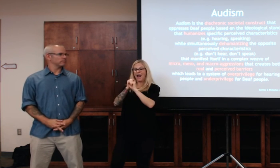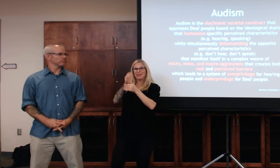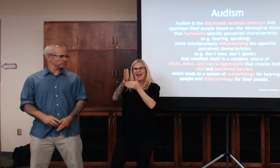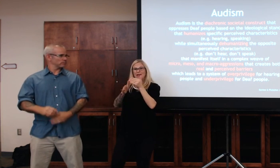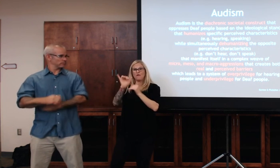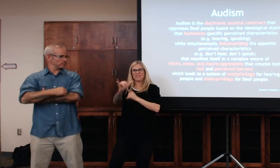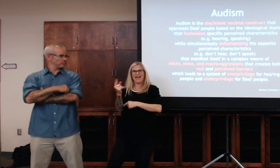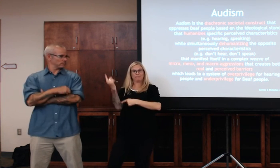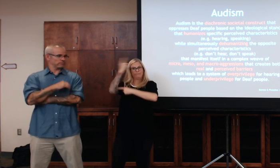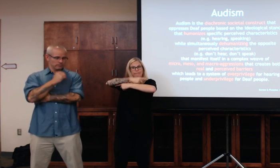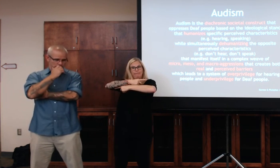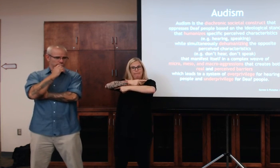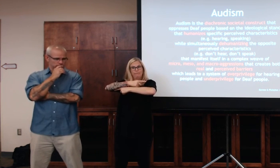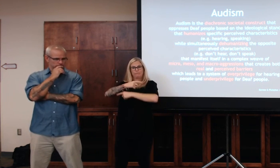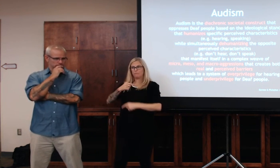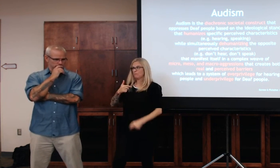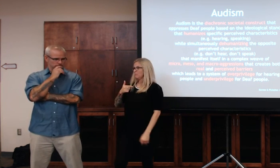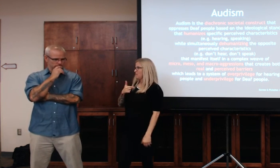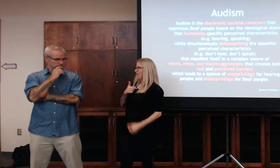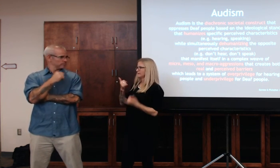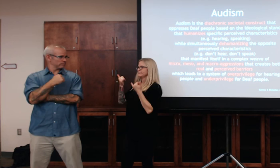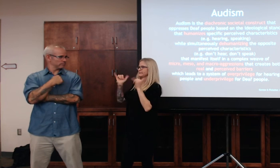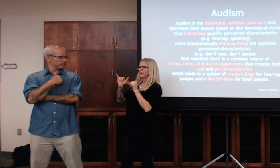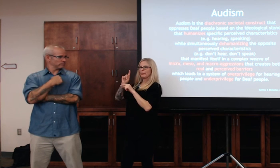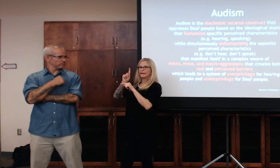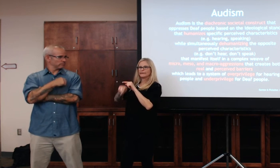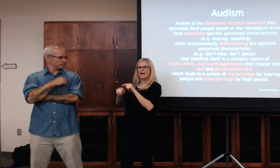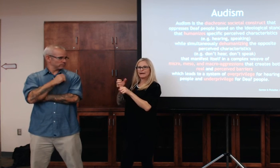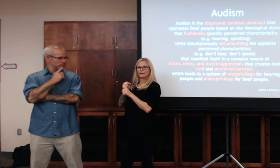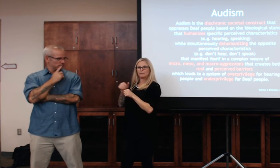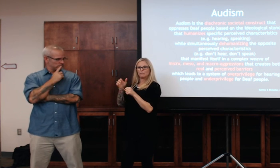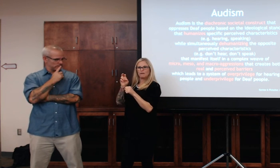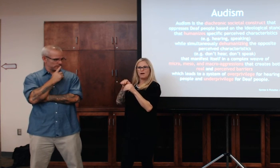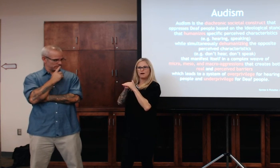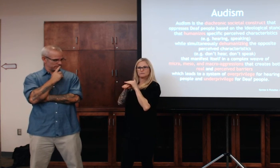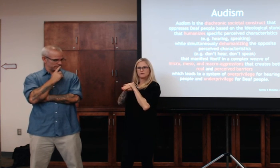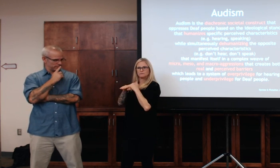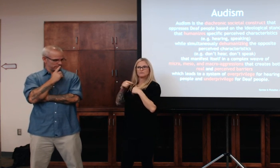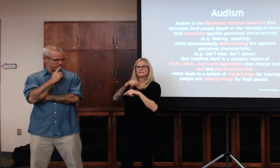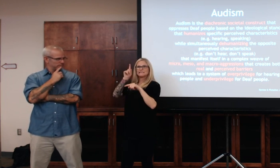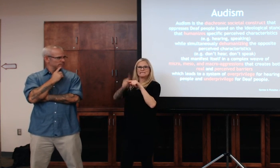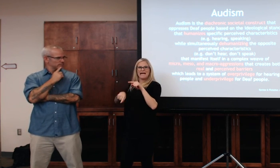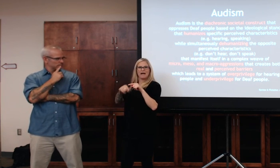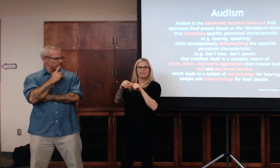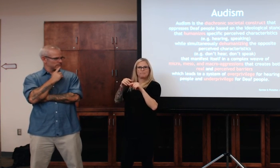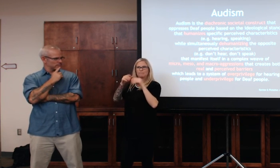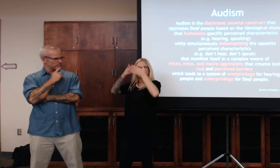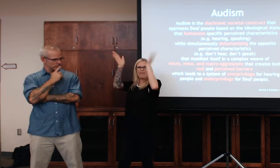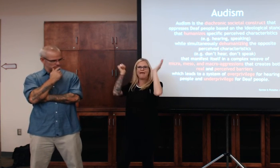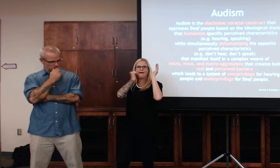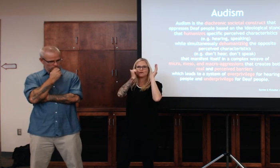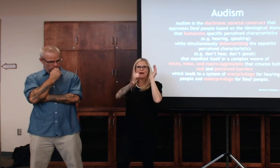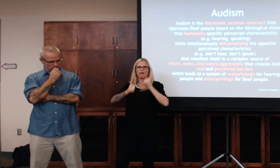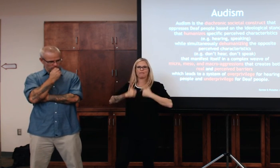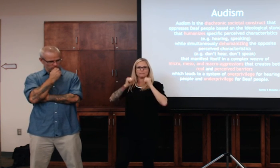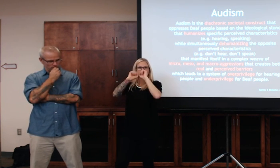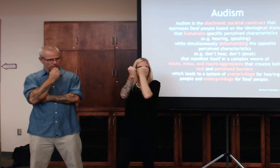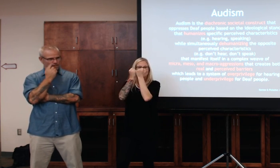But at the end of the day, I still can't get the access. I can't access the